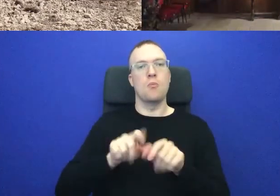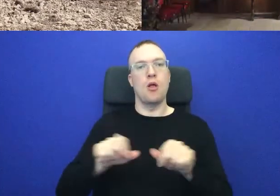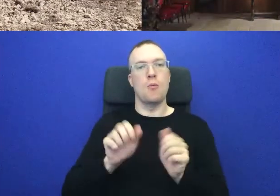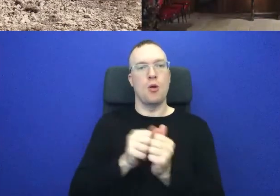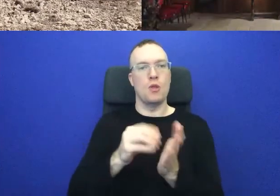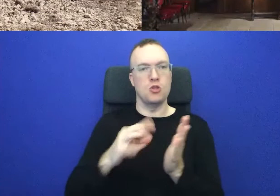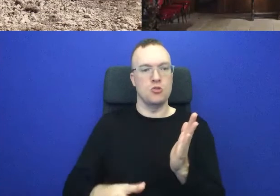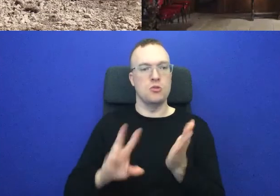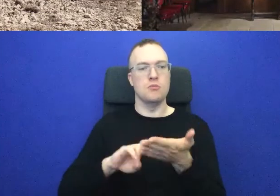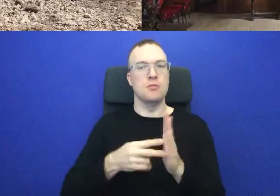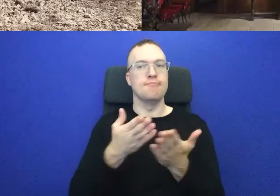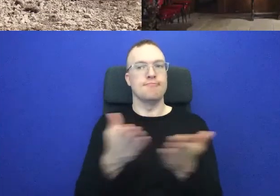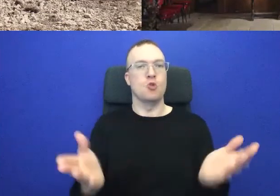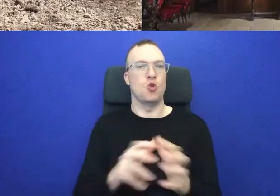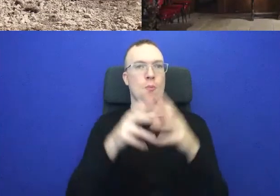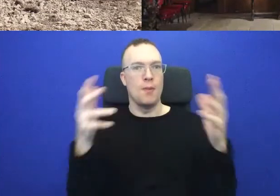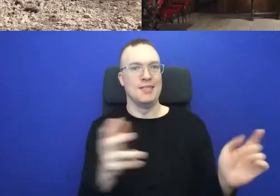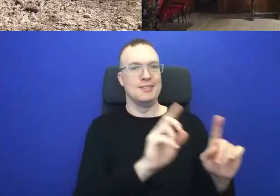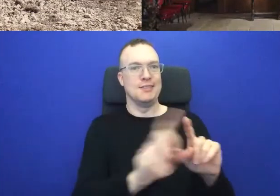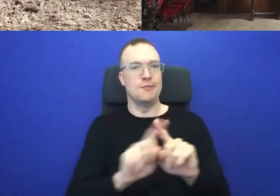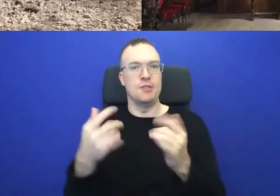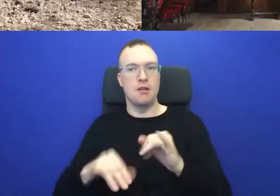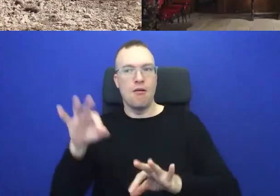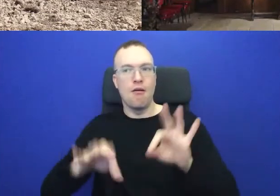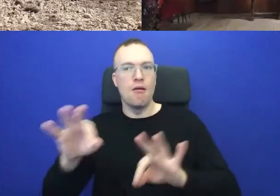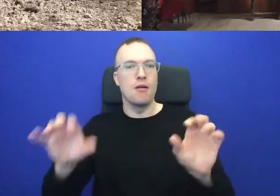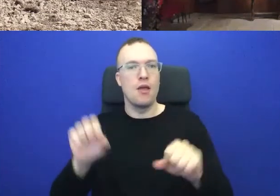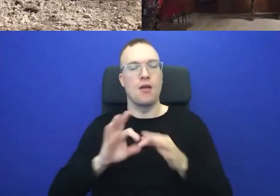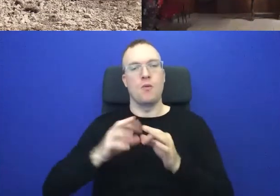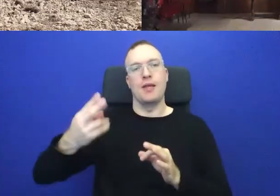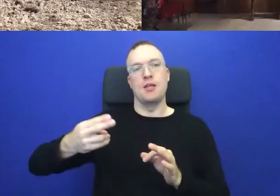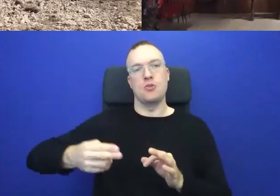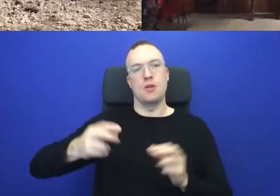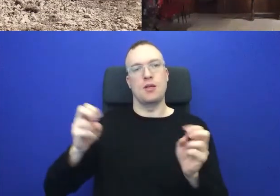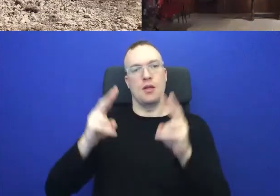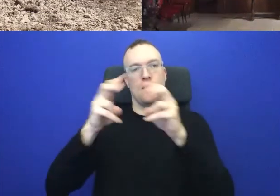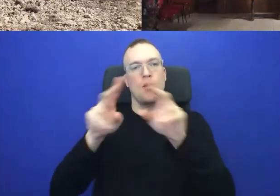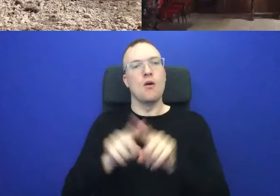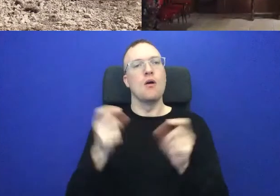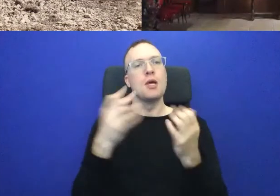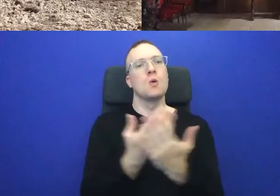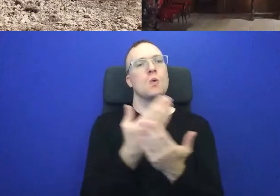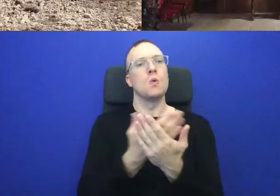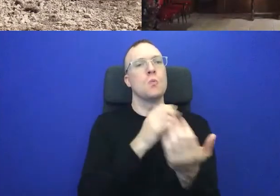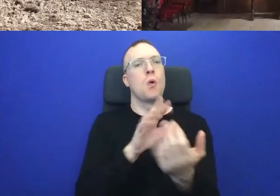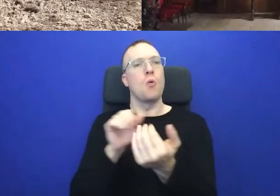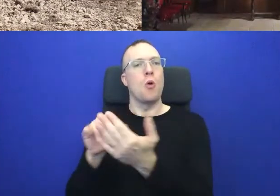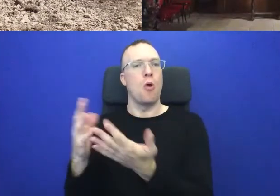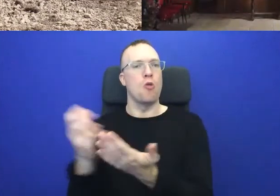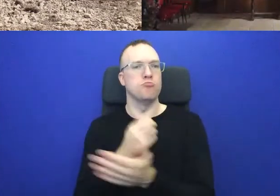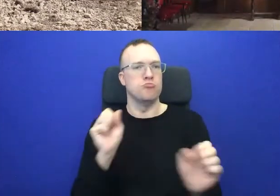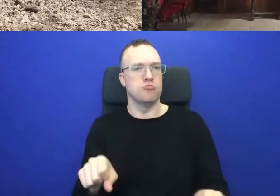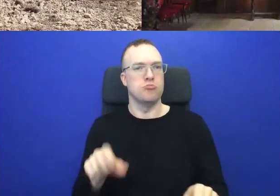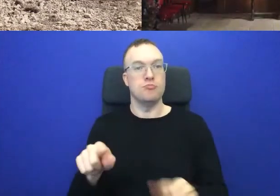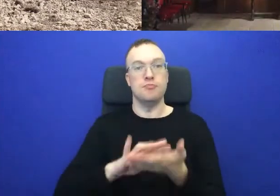on. So there is so much still to find out about the history of the castle, and so many new approaches we can take. It's